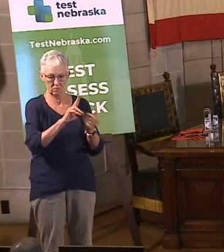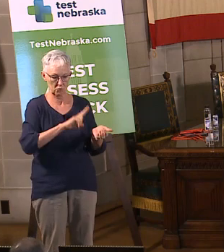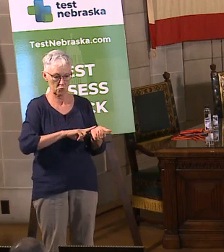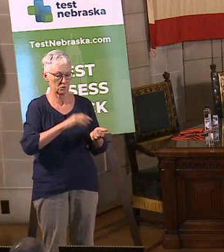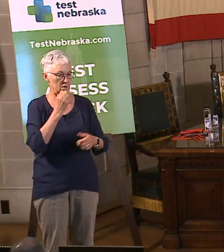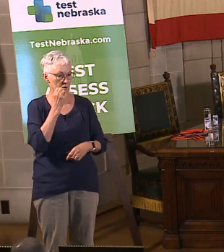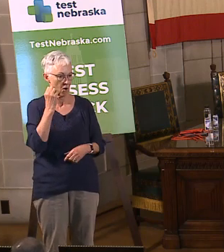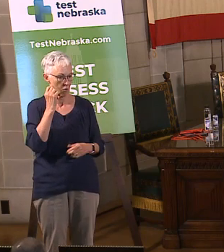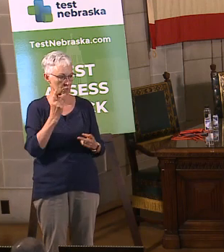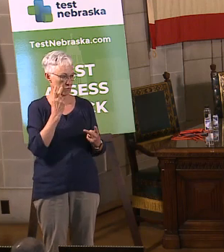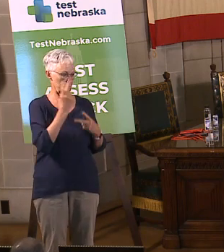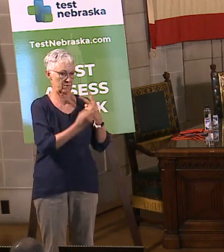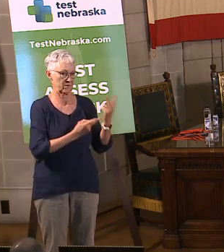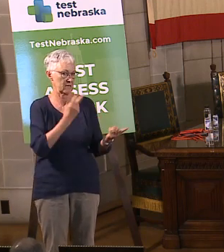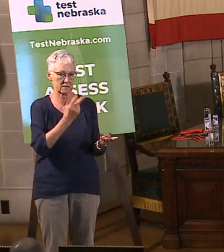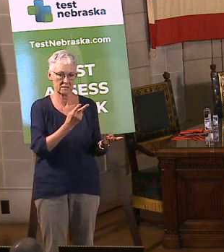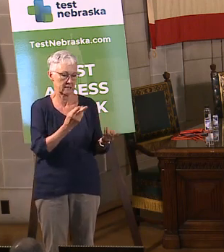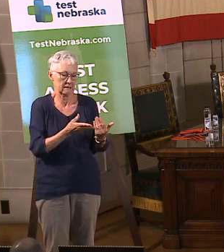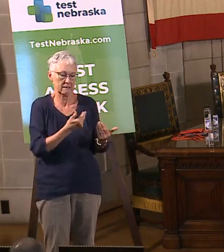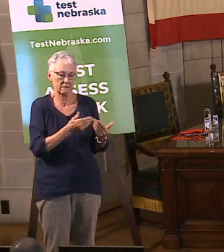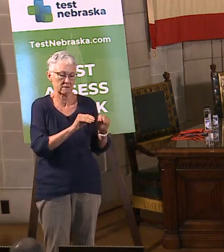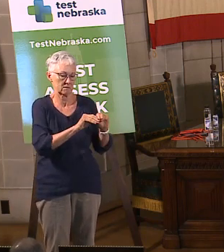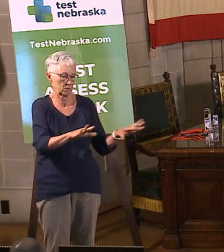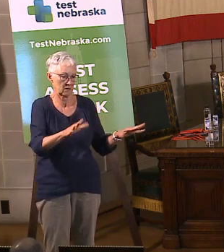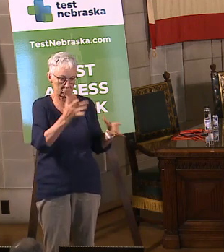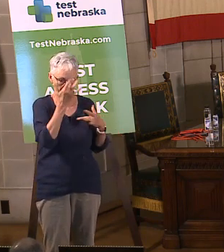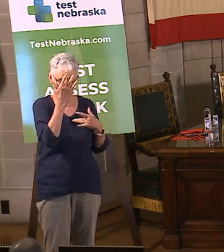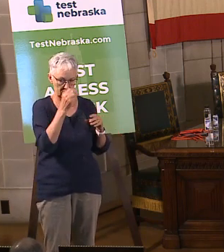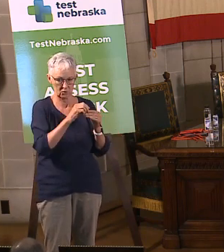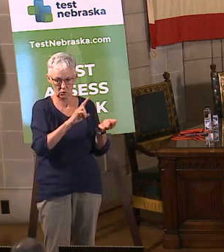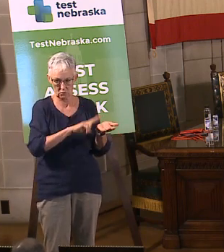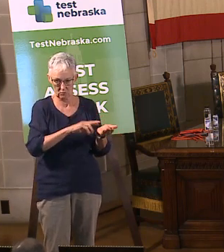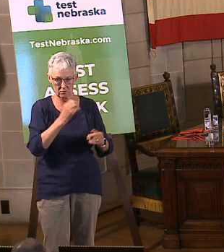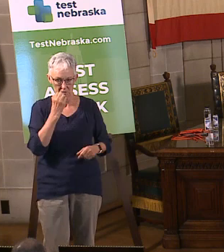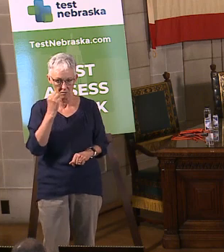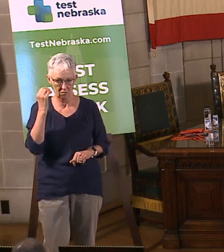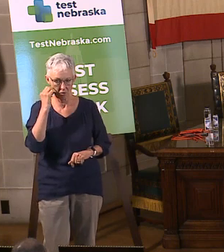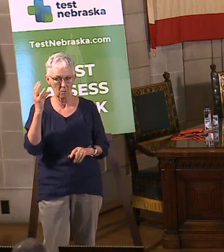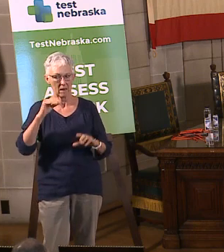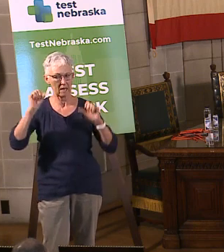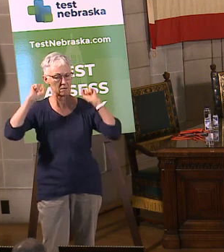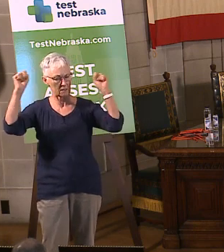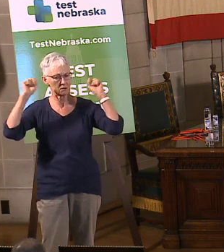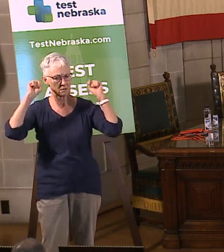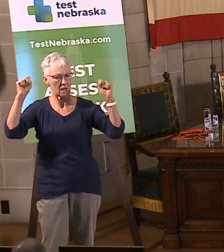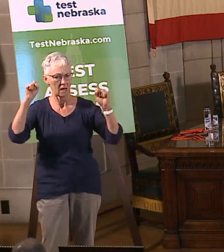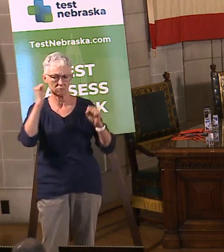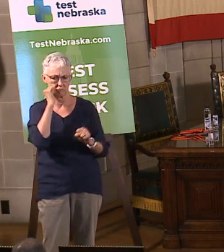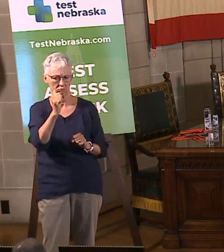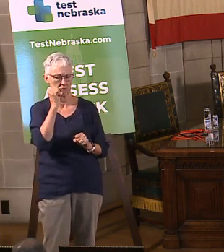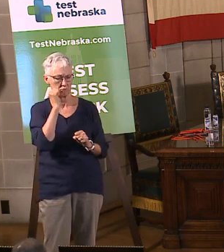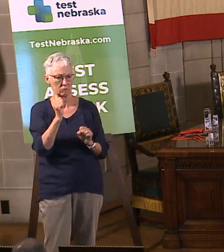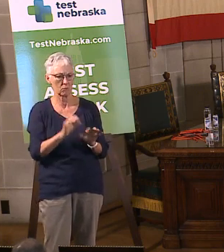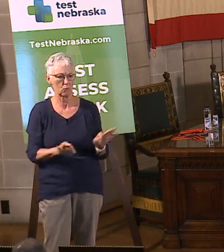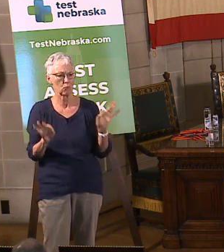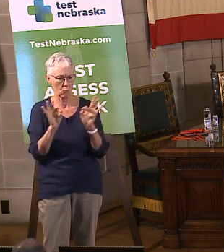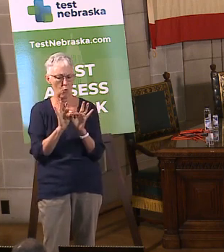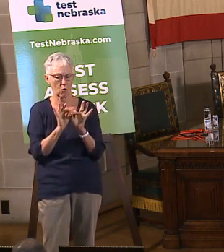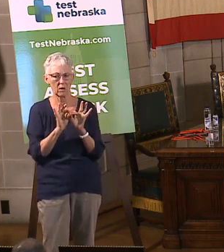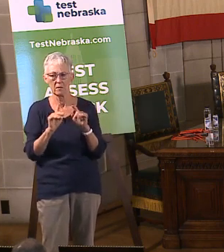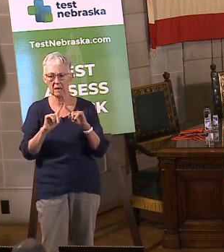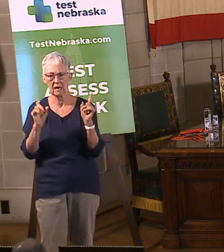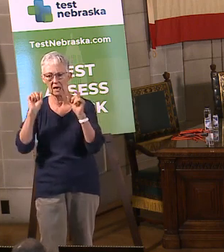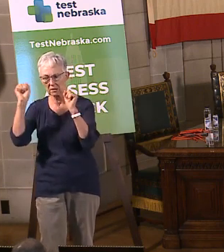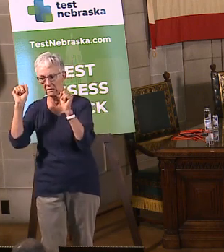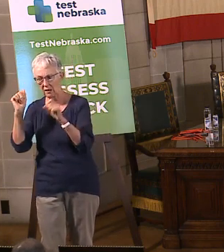is exercise once a day, or at least once a day, but do it at home or in a socially distanced way that's going to be appropriate. As always,